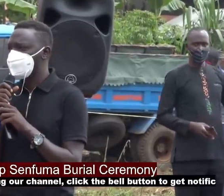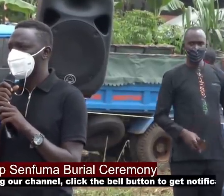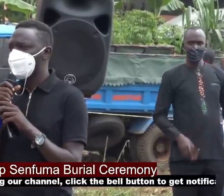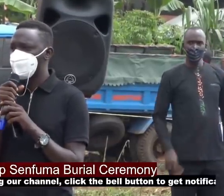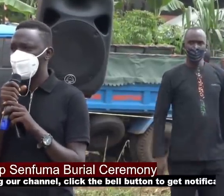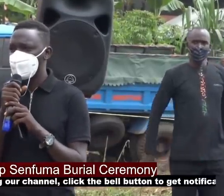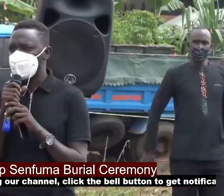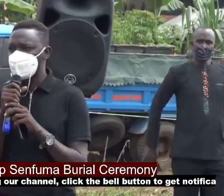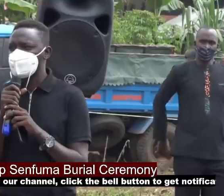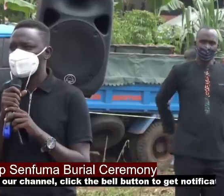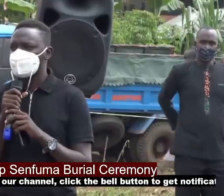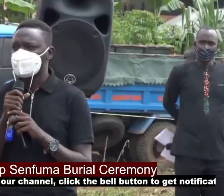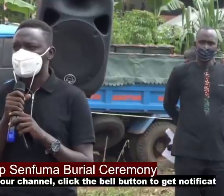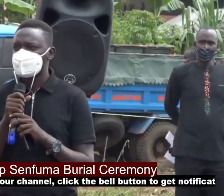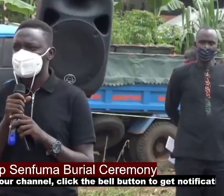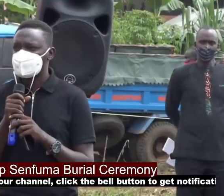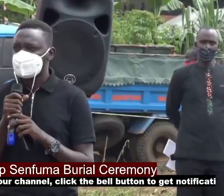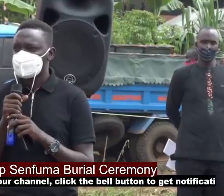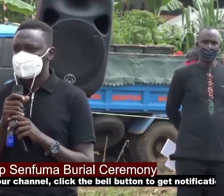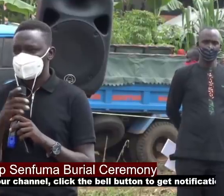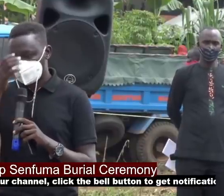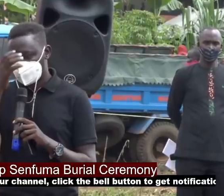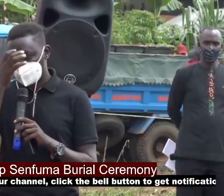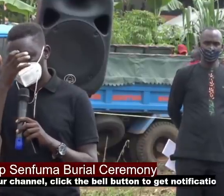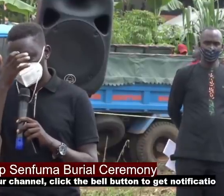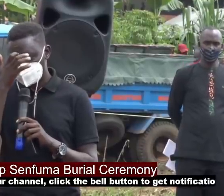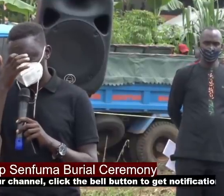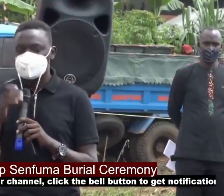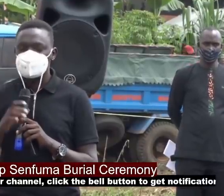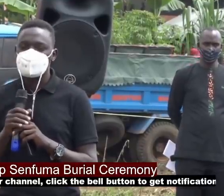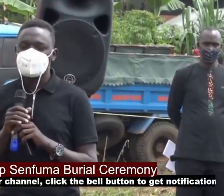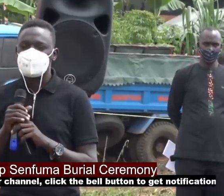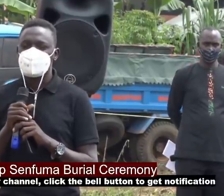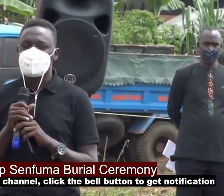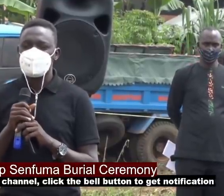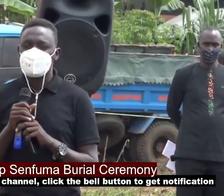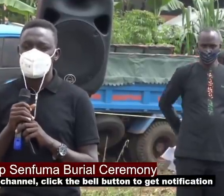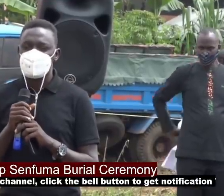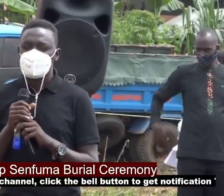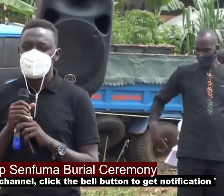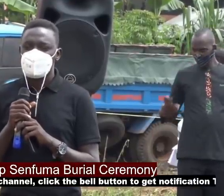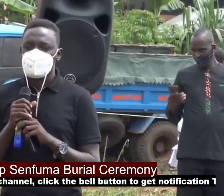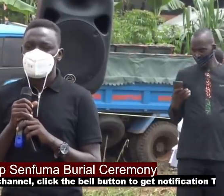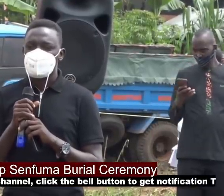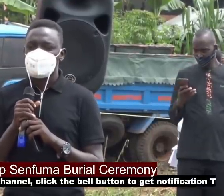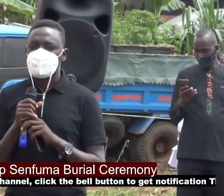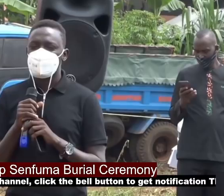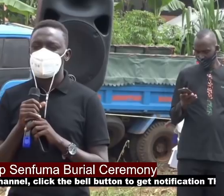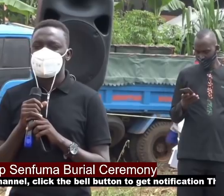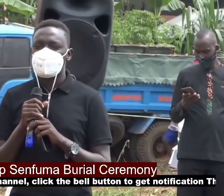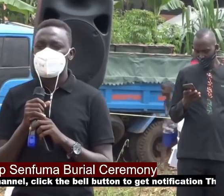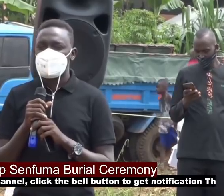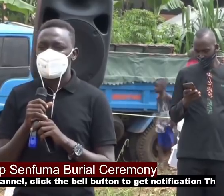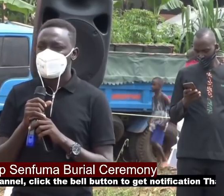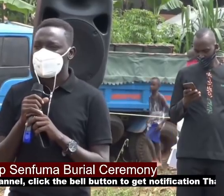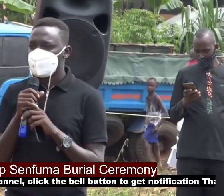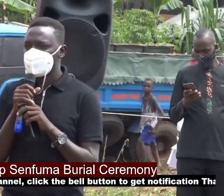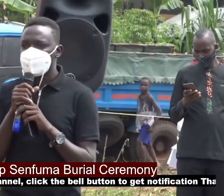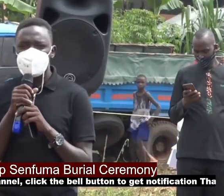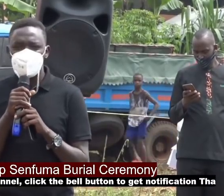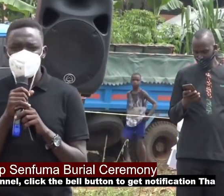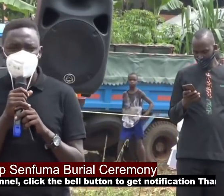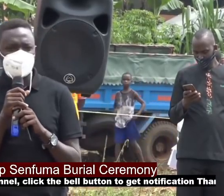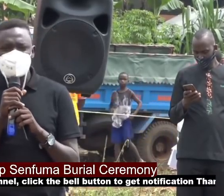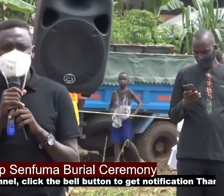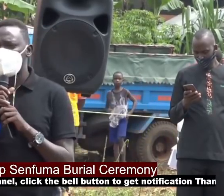lyo okumpelera. The late Mbogo is the one who took me from the street and took me to that school to take care of my fees. Era